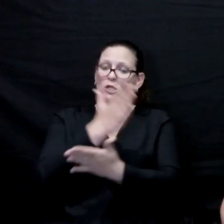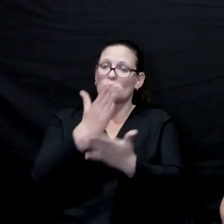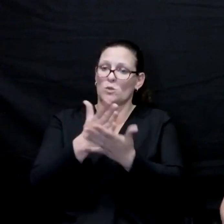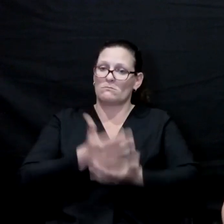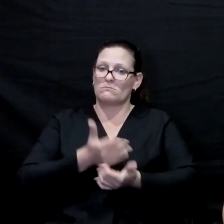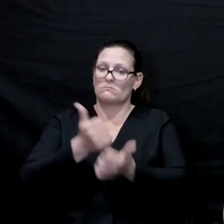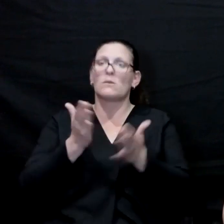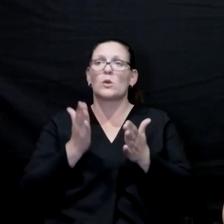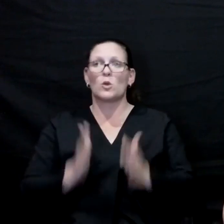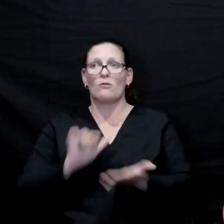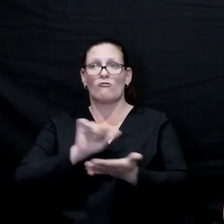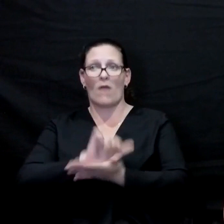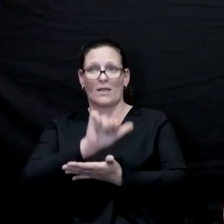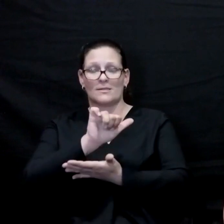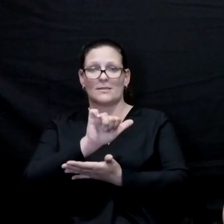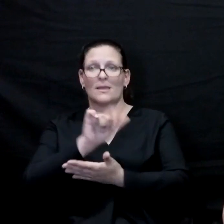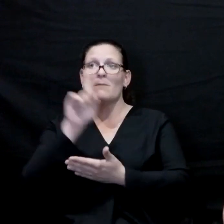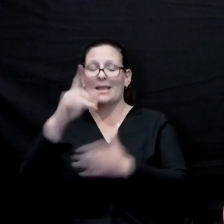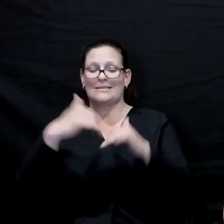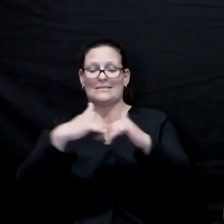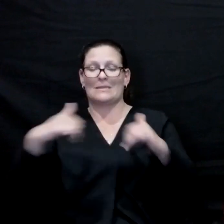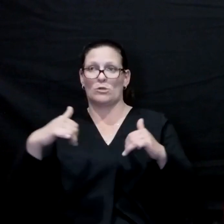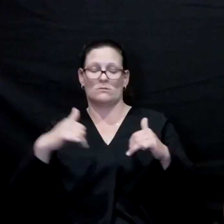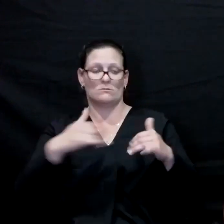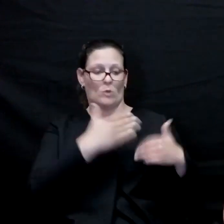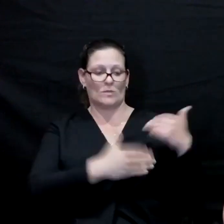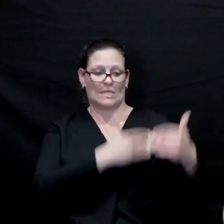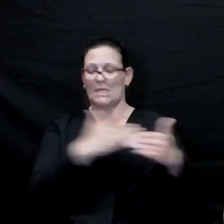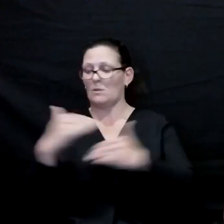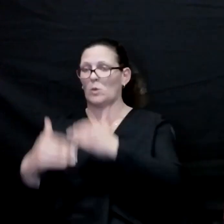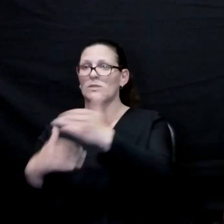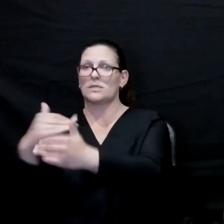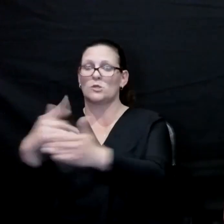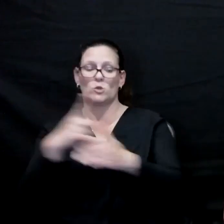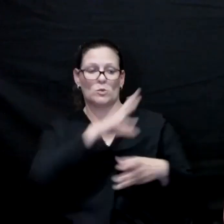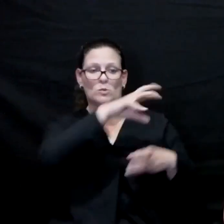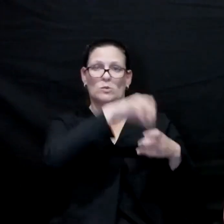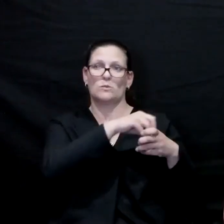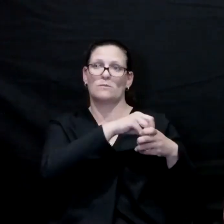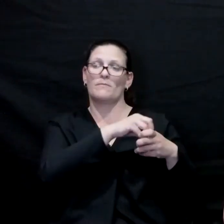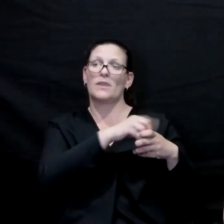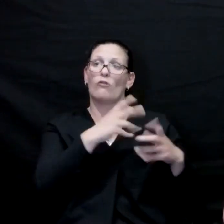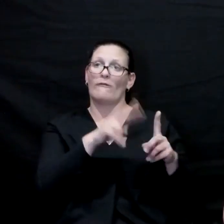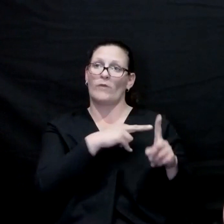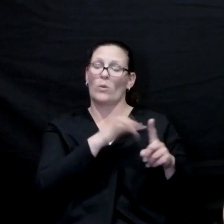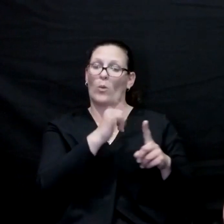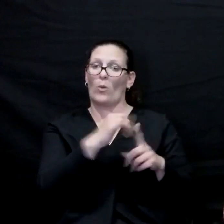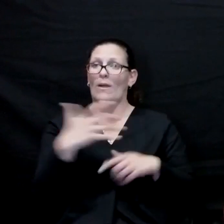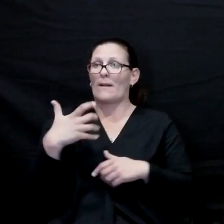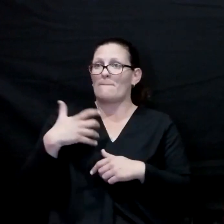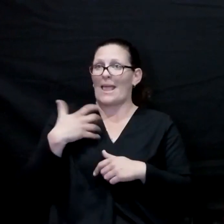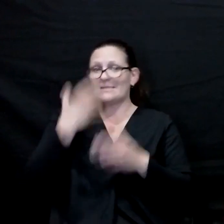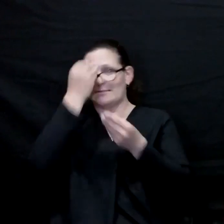them confused with the internal review or the complaint procedure, because the complaint procedure